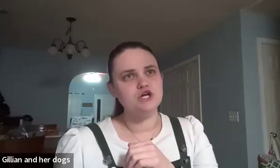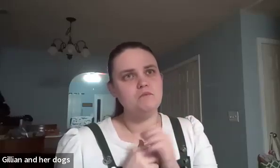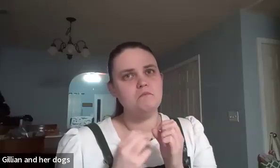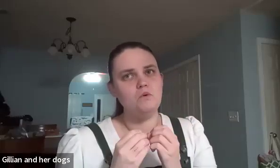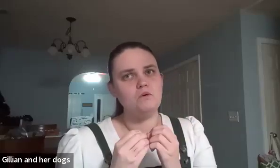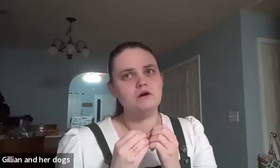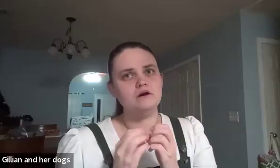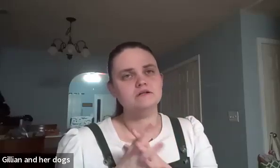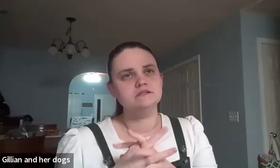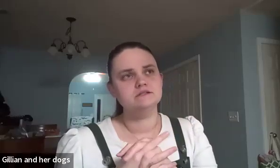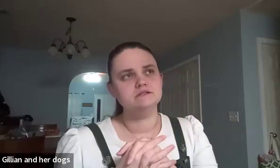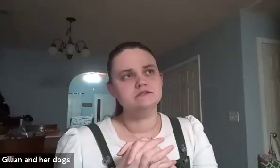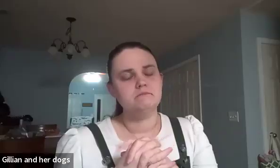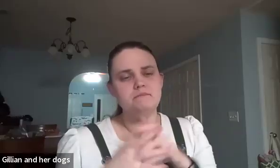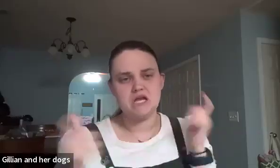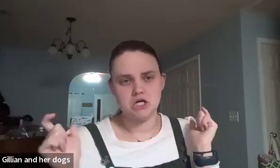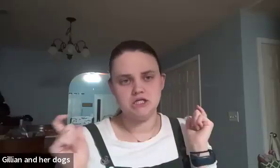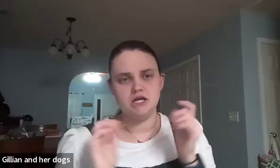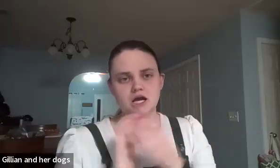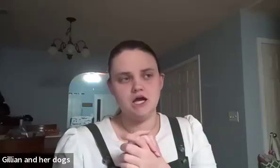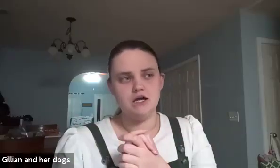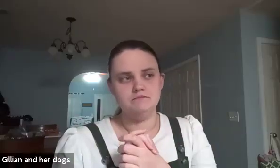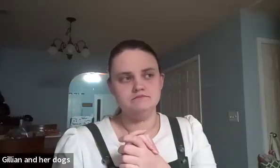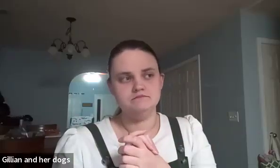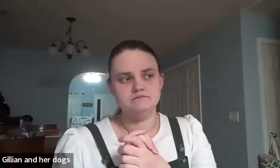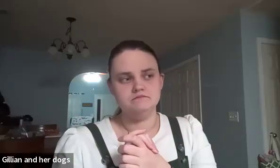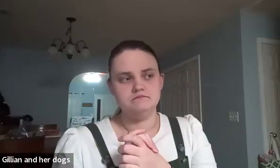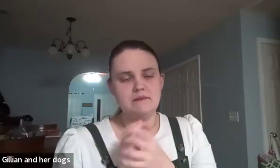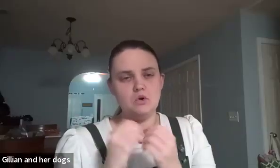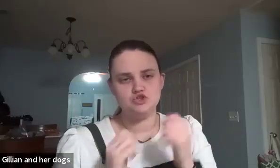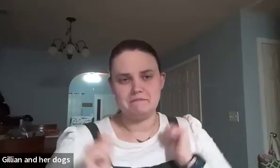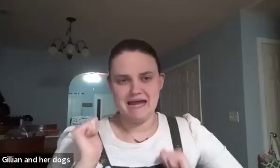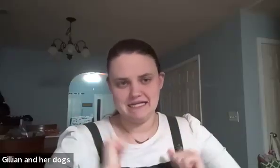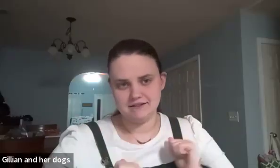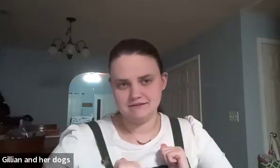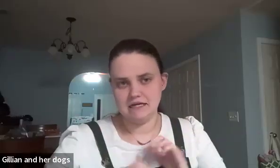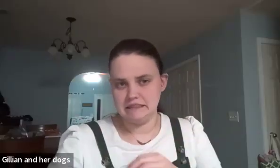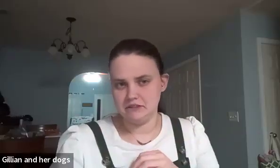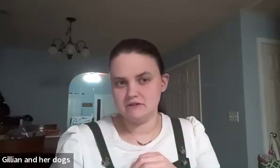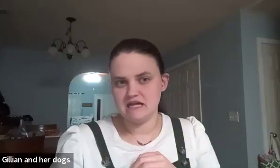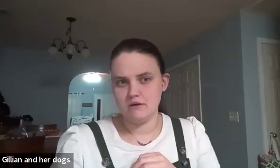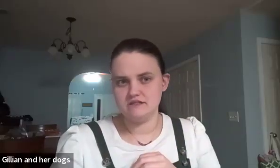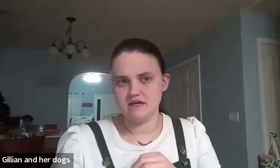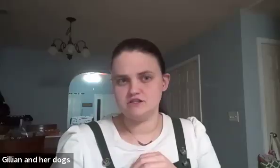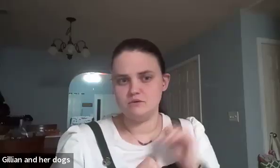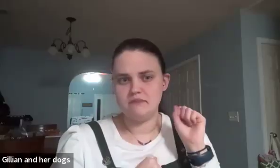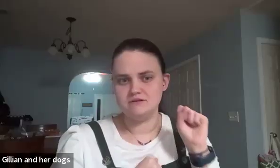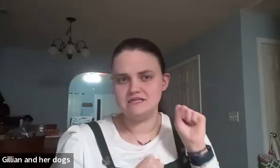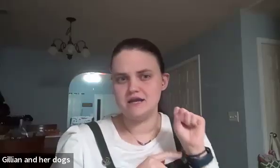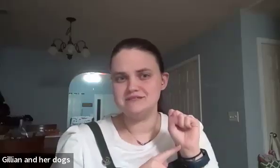show more bigger, and more dramatic kind of deal is how I would say. So with bouncing, I don't